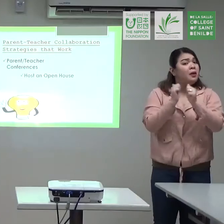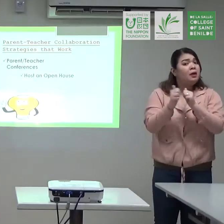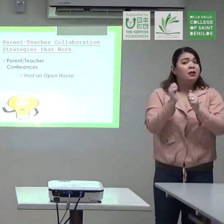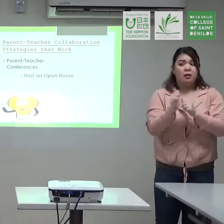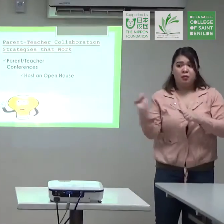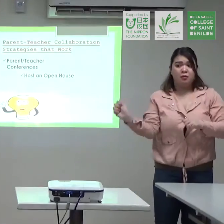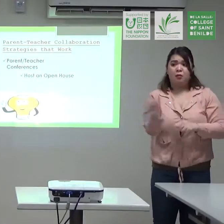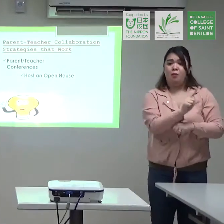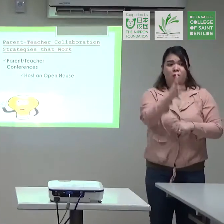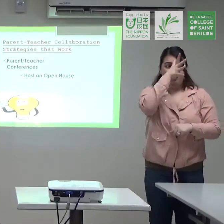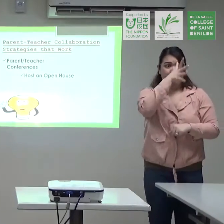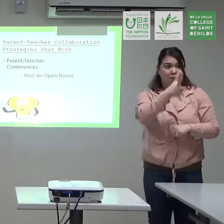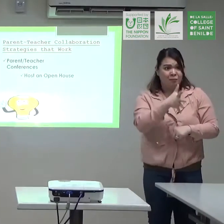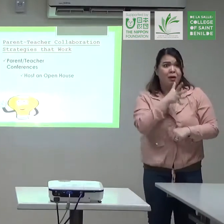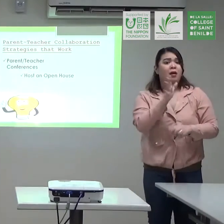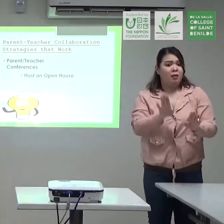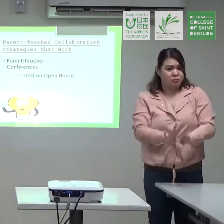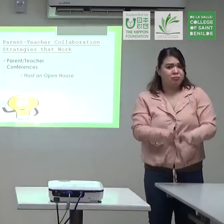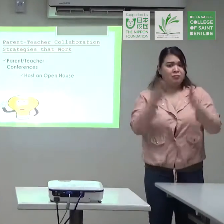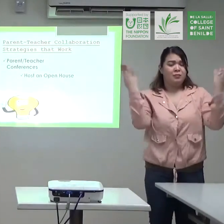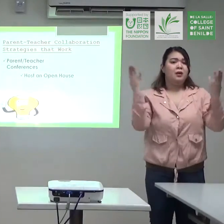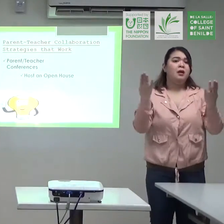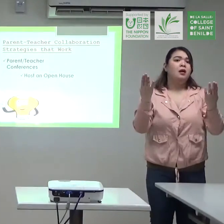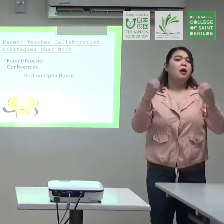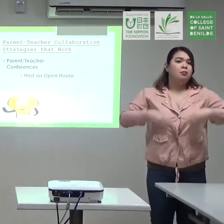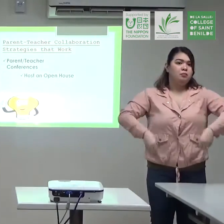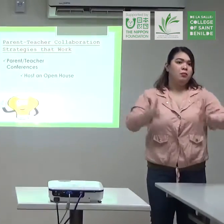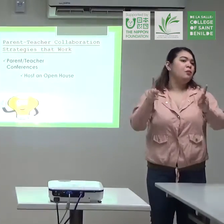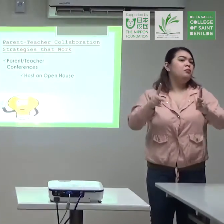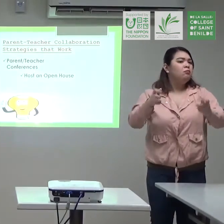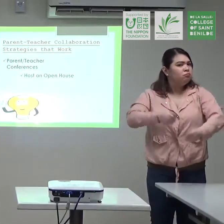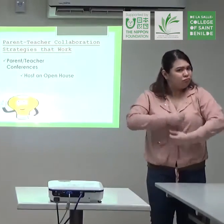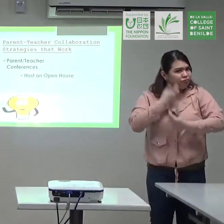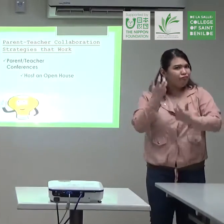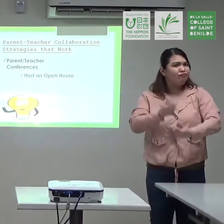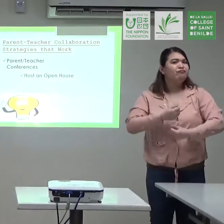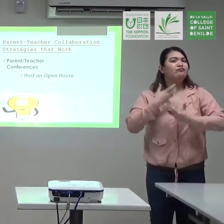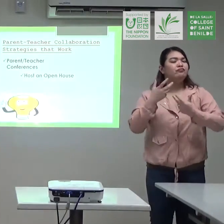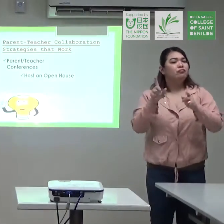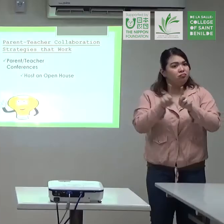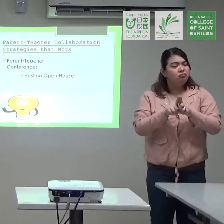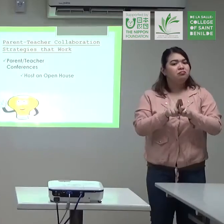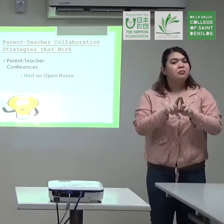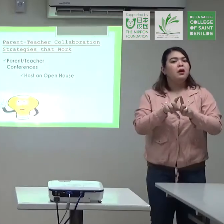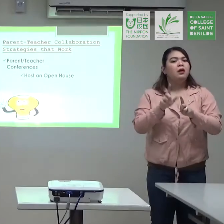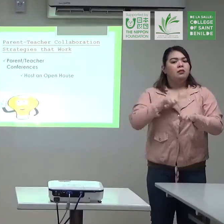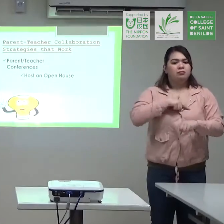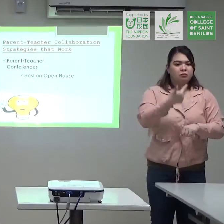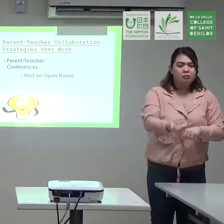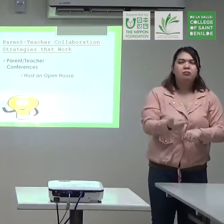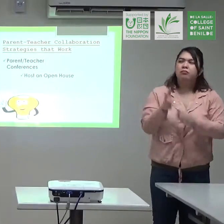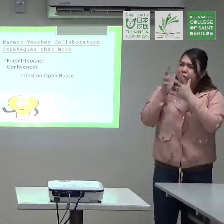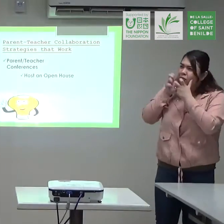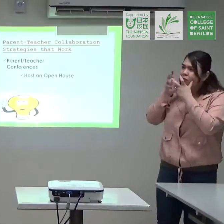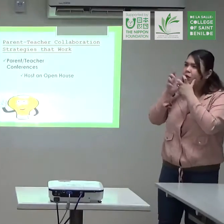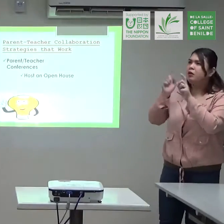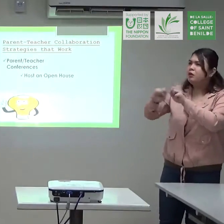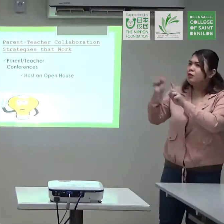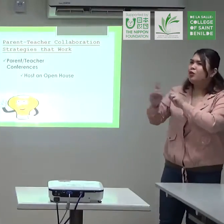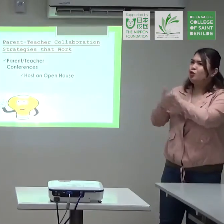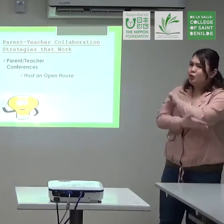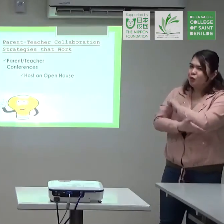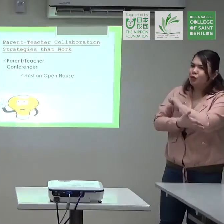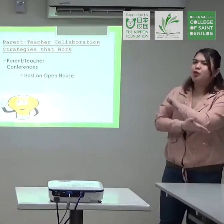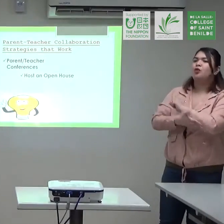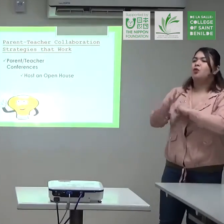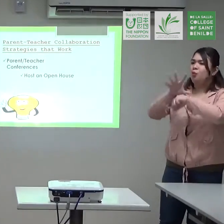school. So they have an open house where everybody gets to learn about the culture, about the food,